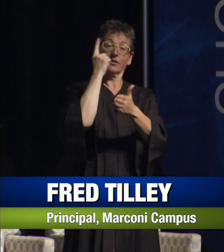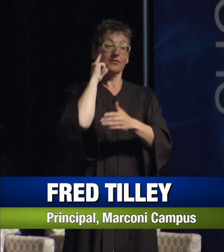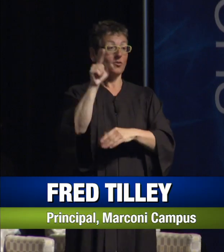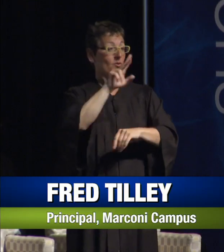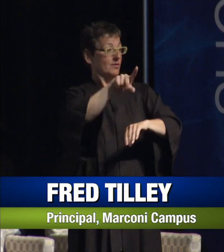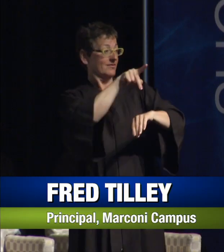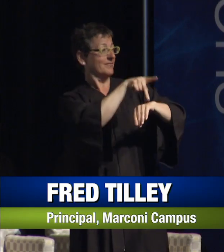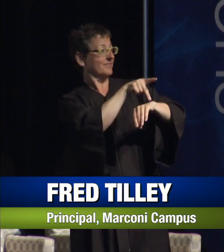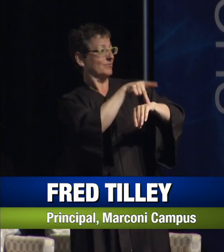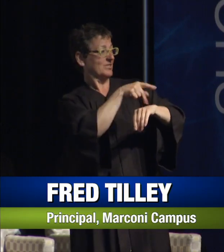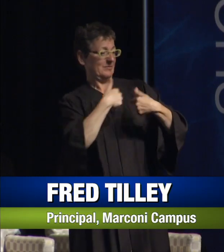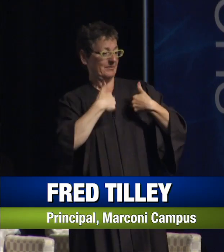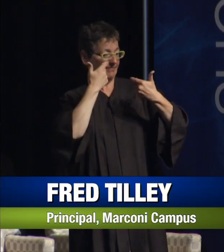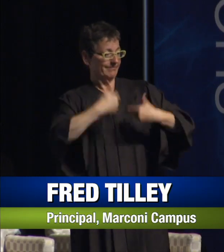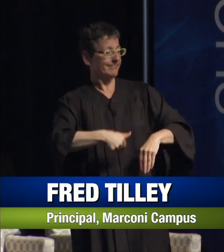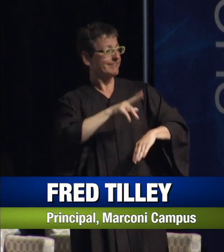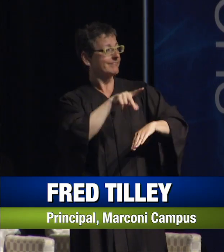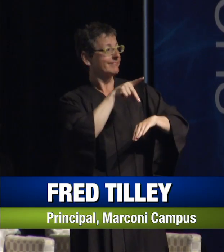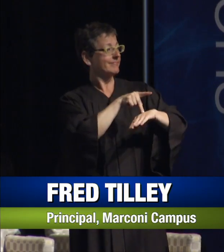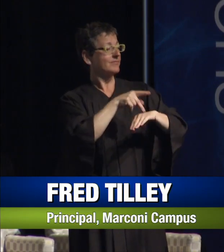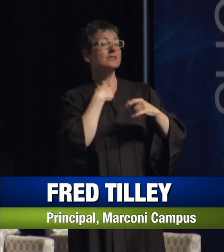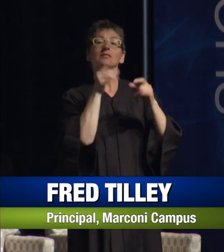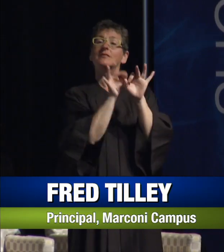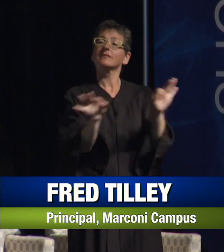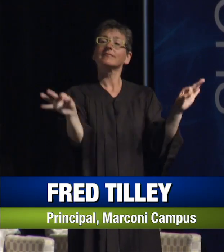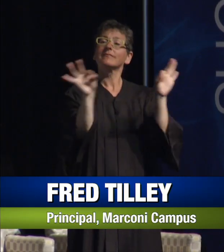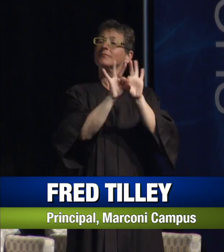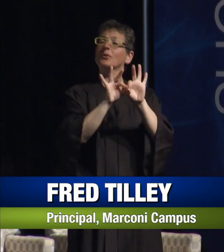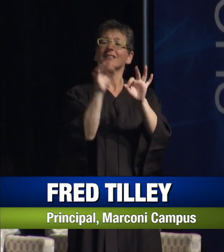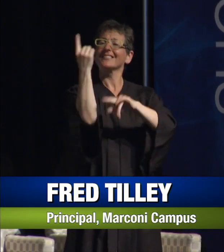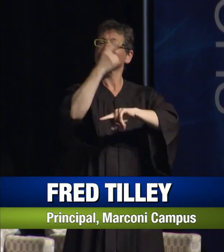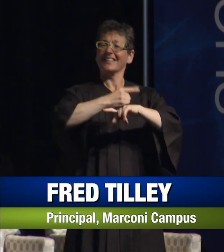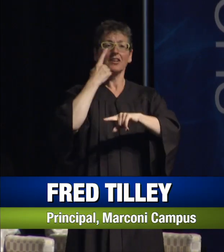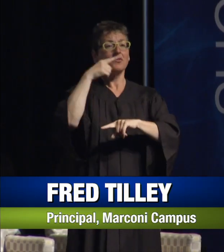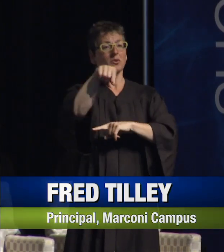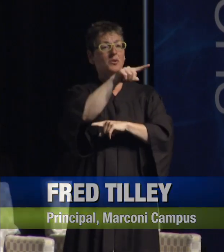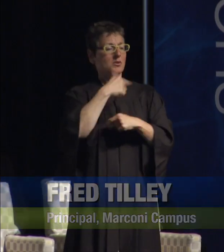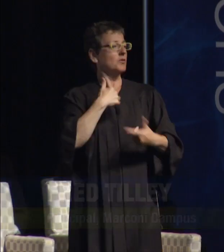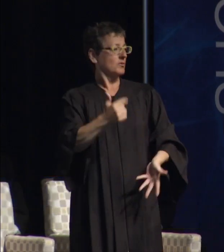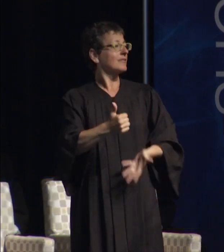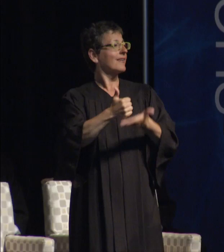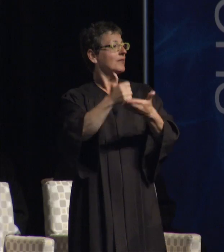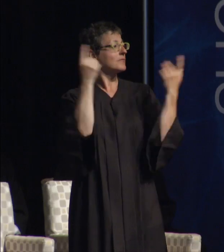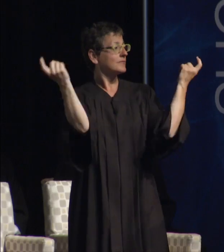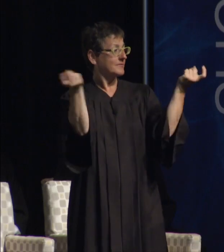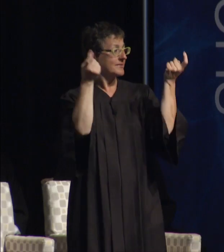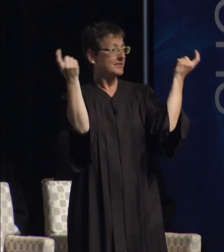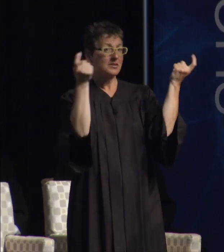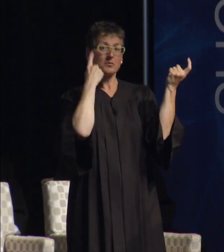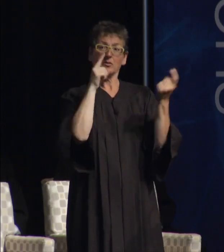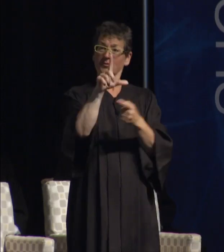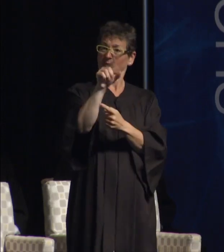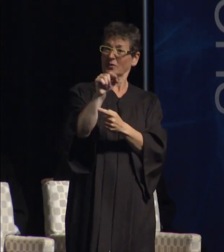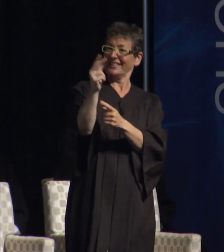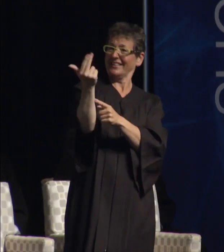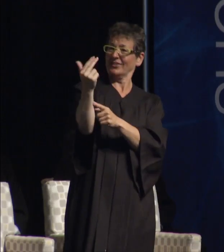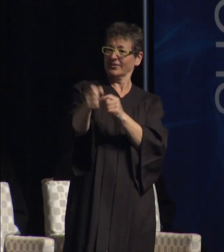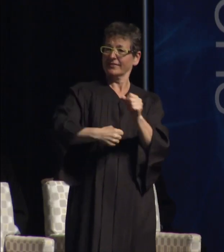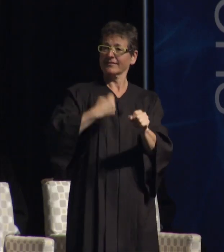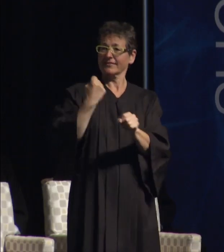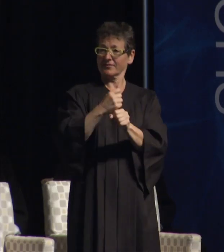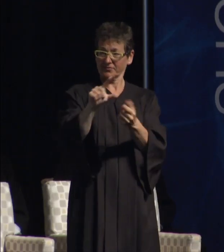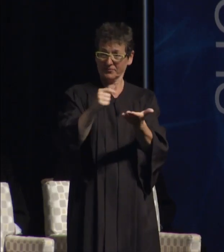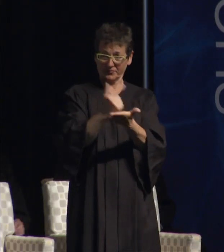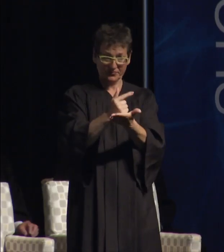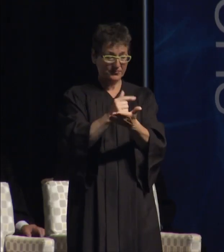to celebrate with you a very important milestone in the lives of our graduates of 2013. I'm sure that your